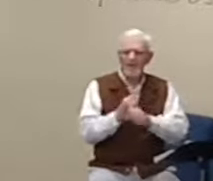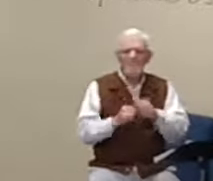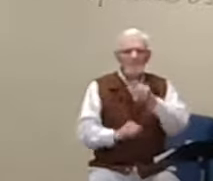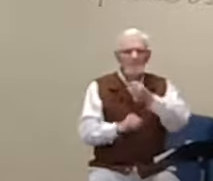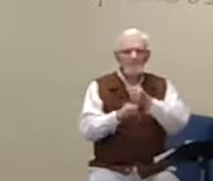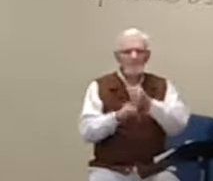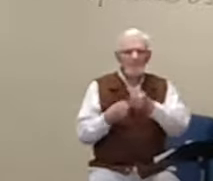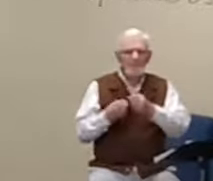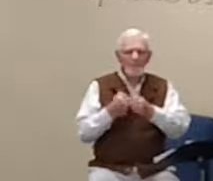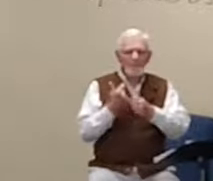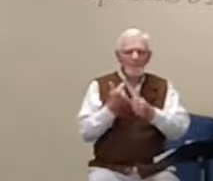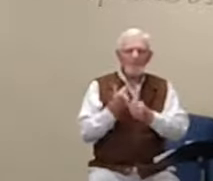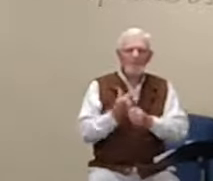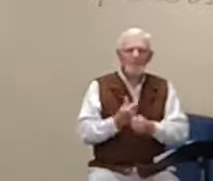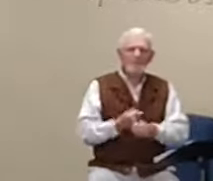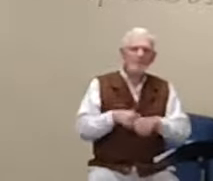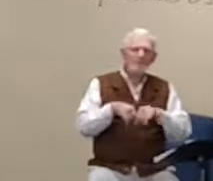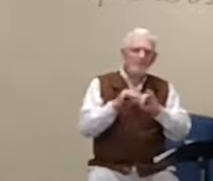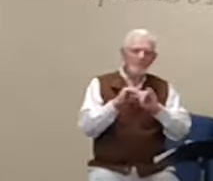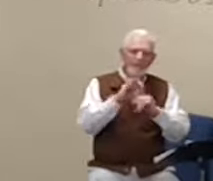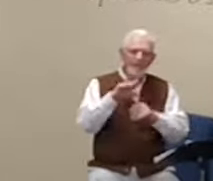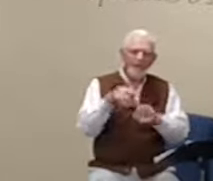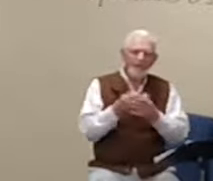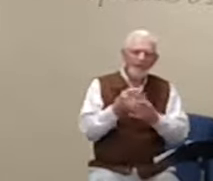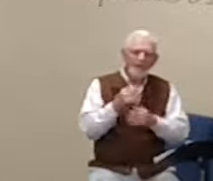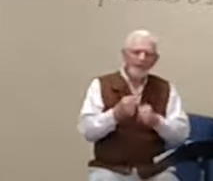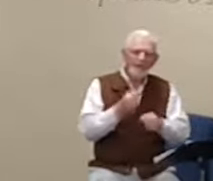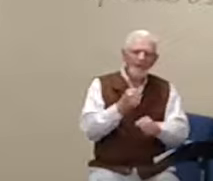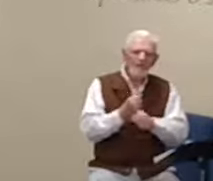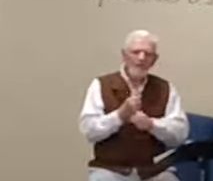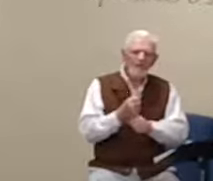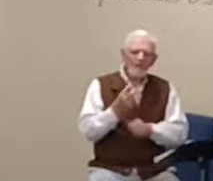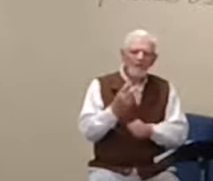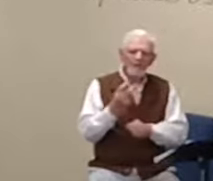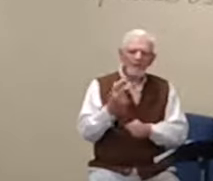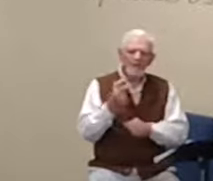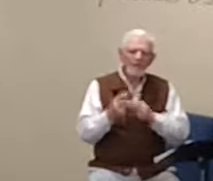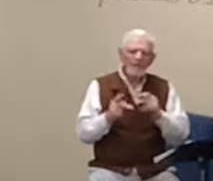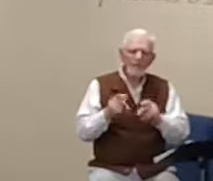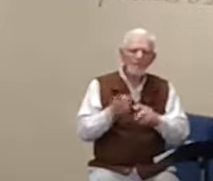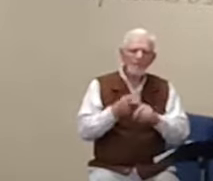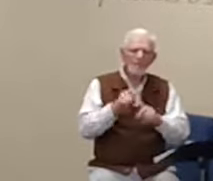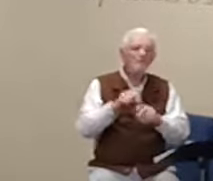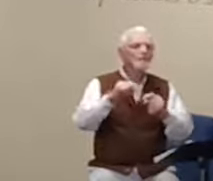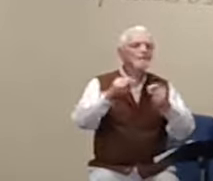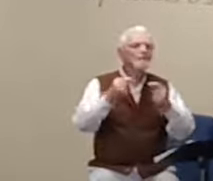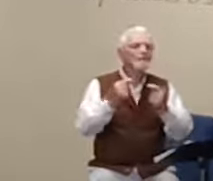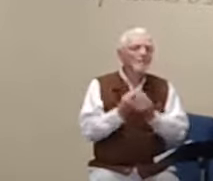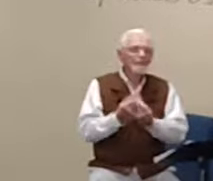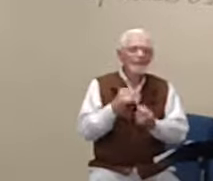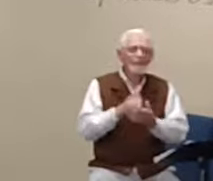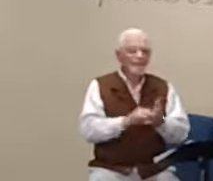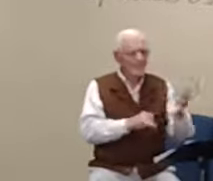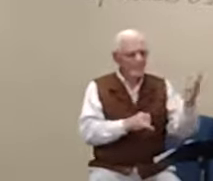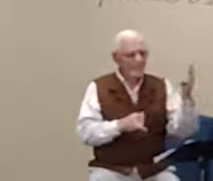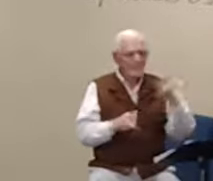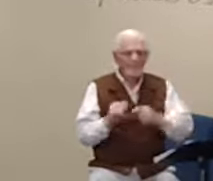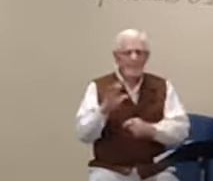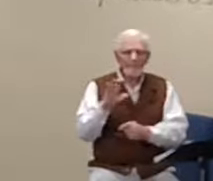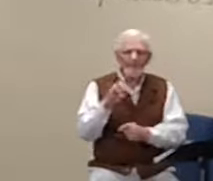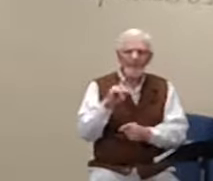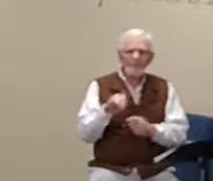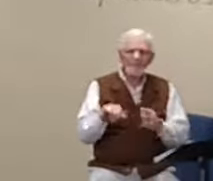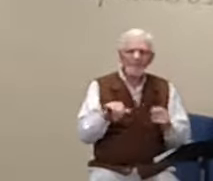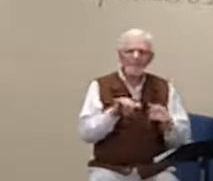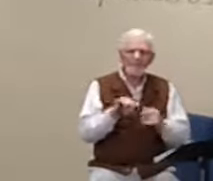us faithfully all these years, having not seen us. And there was only about two or three people left from the original group. So we come back so that saints can